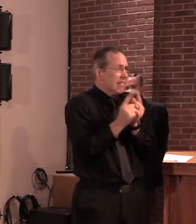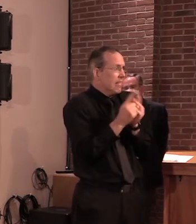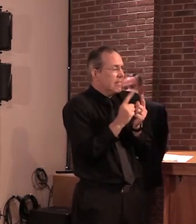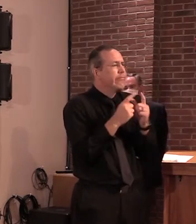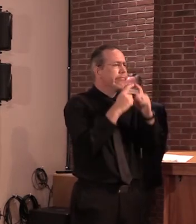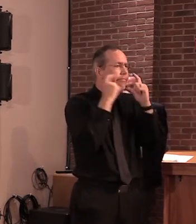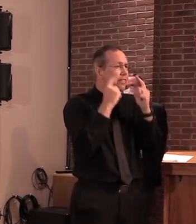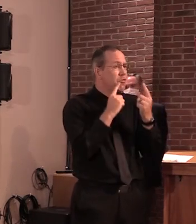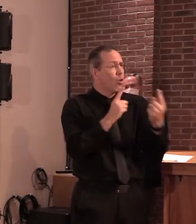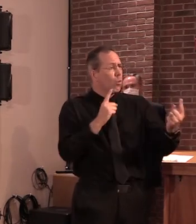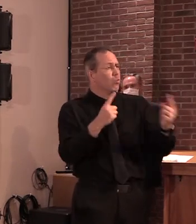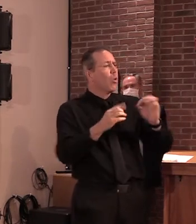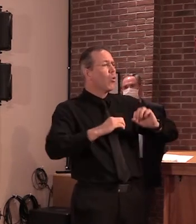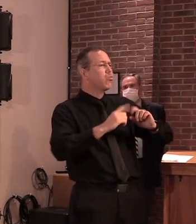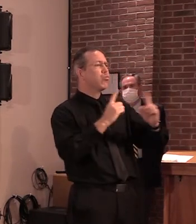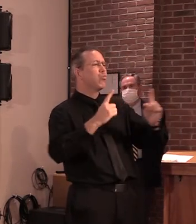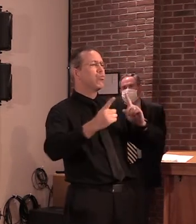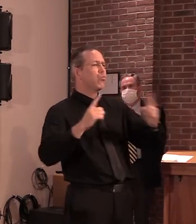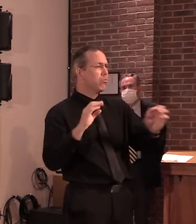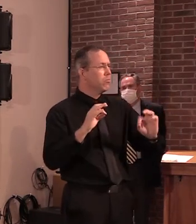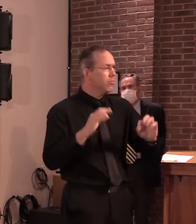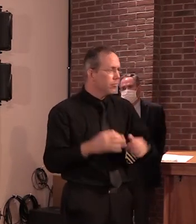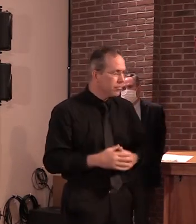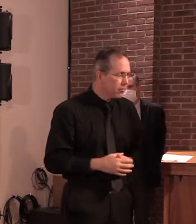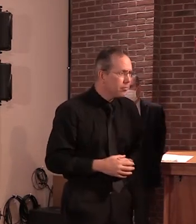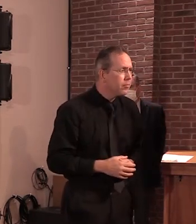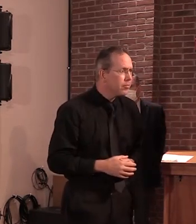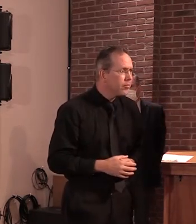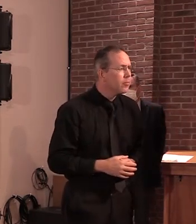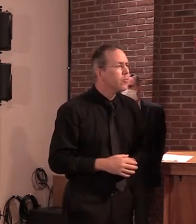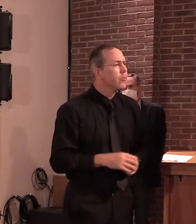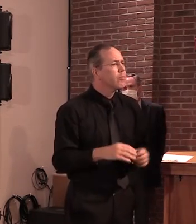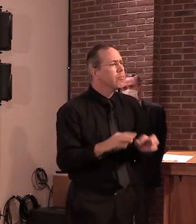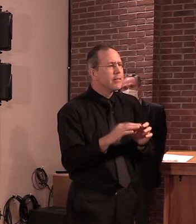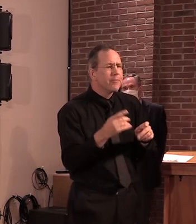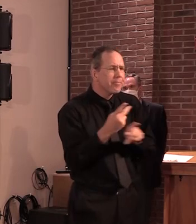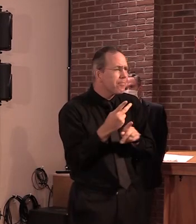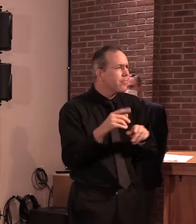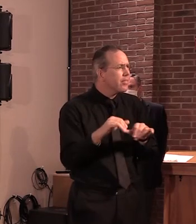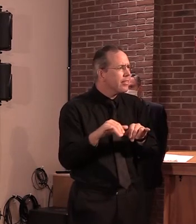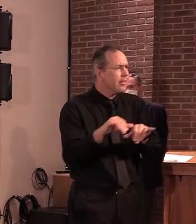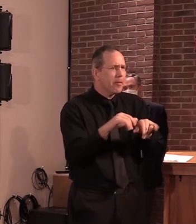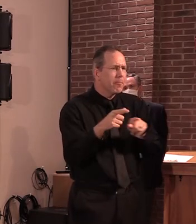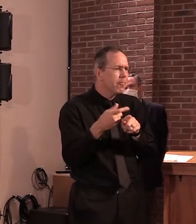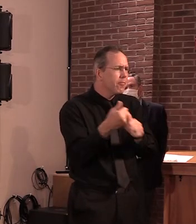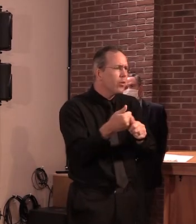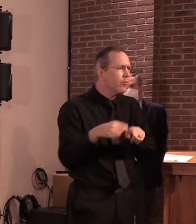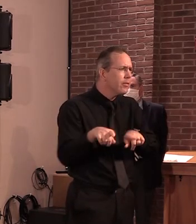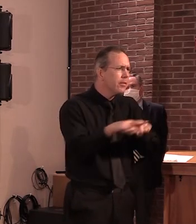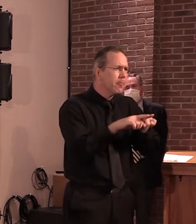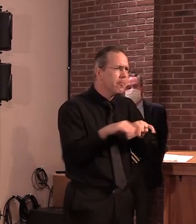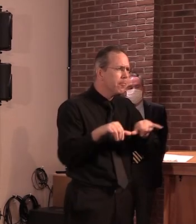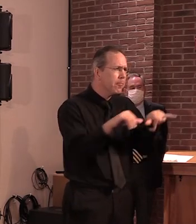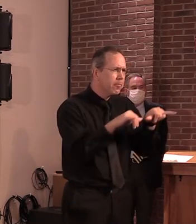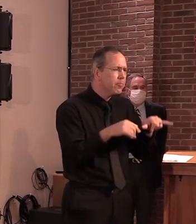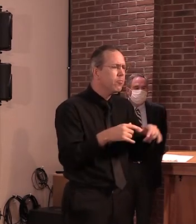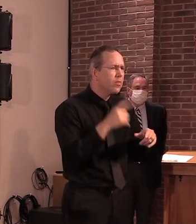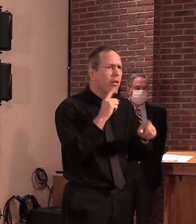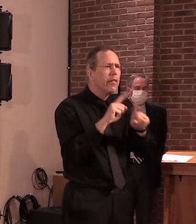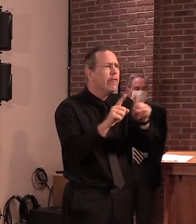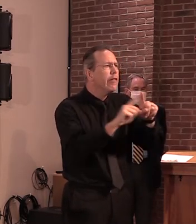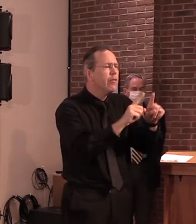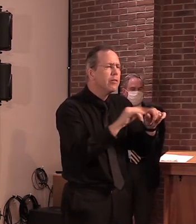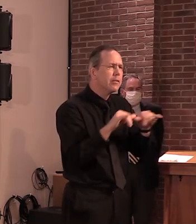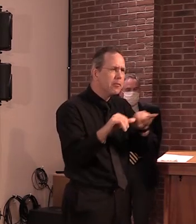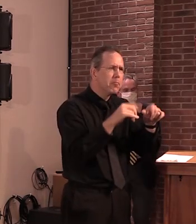it doesn't take unusual protections. It takes the standard level of protections to really help all those in the school